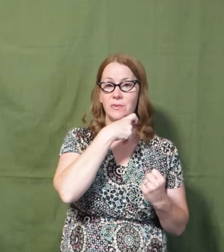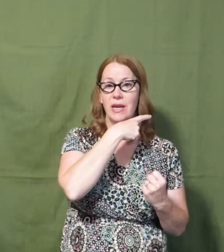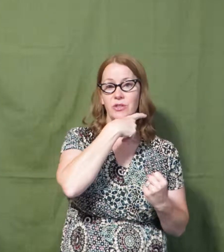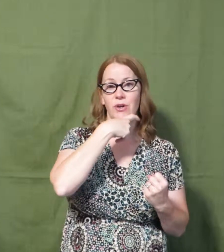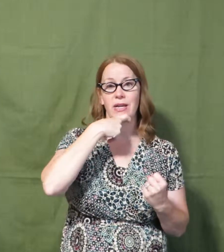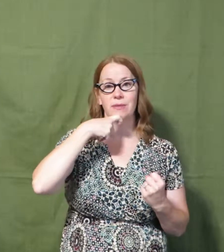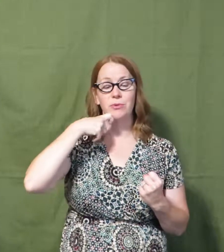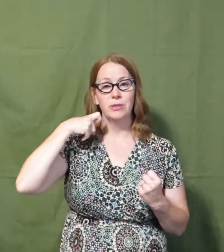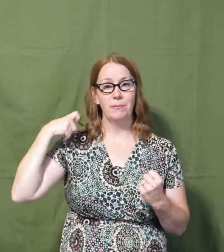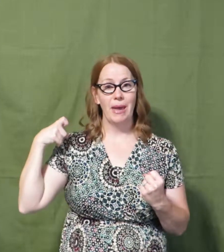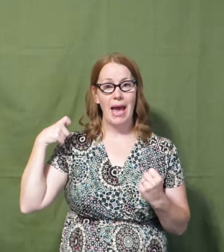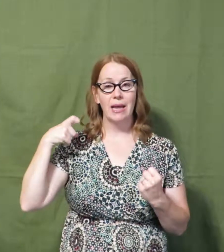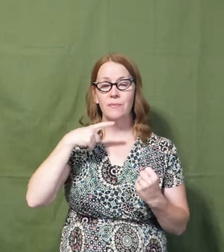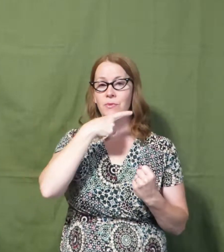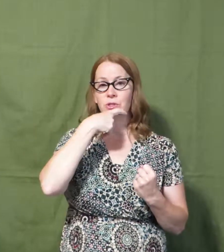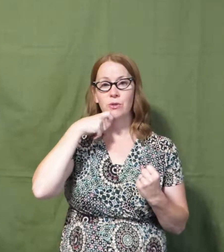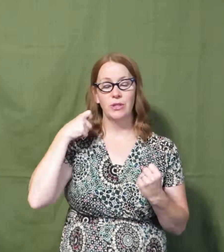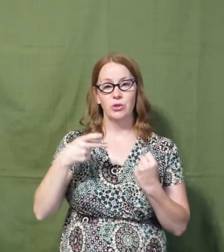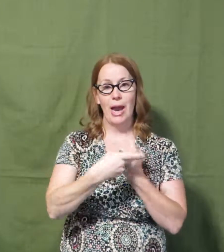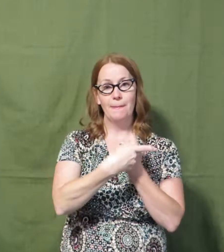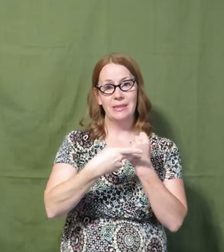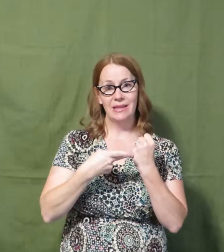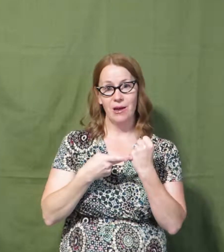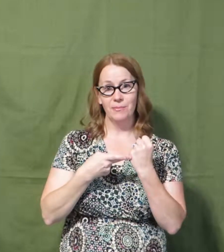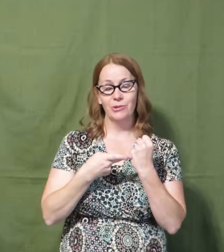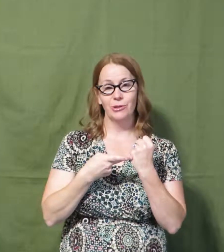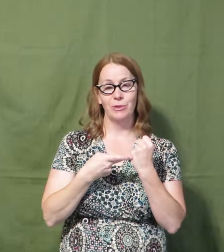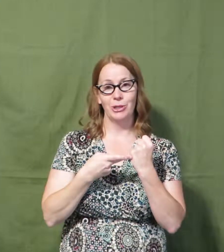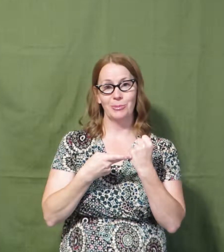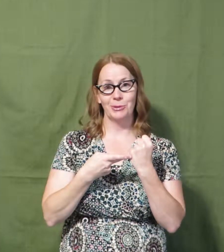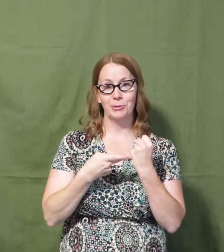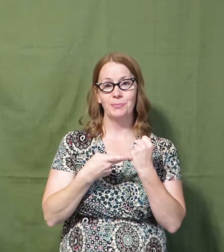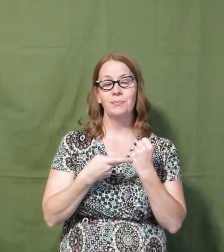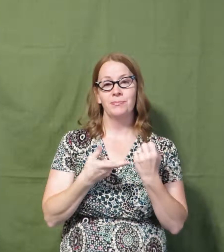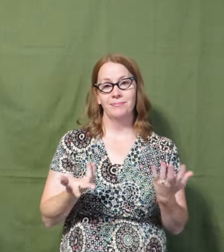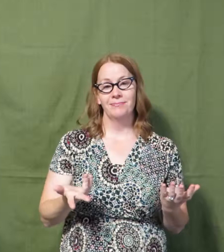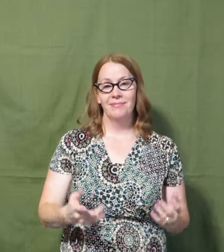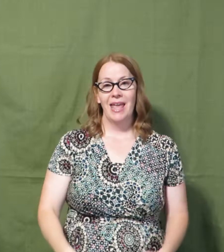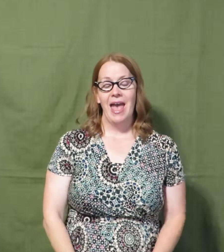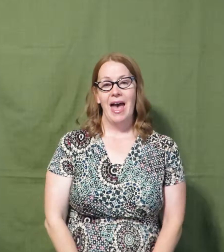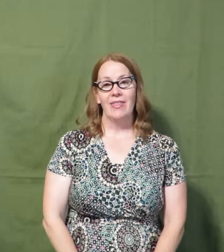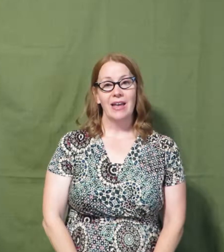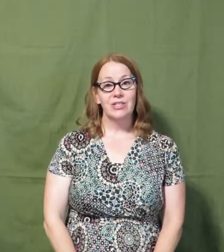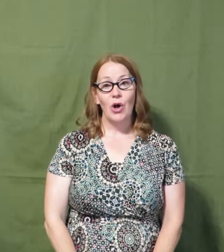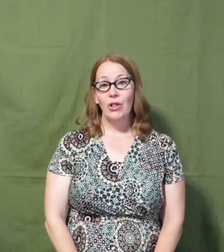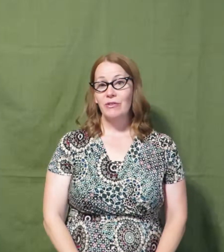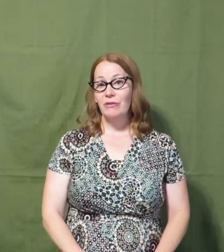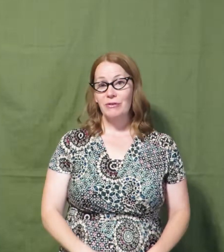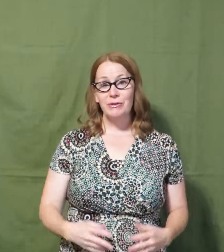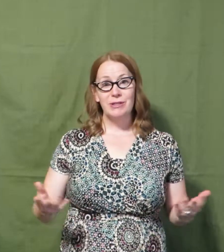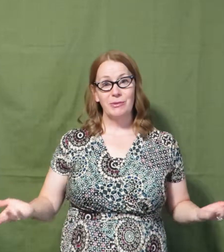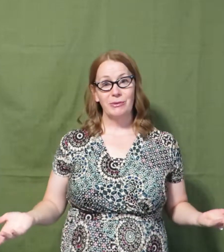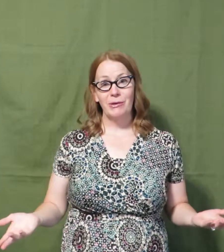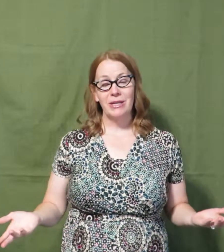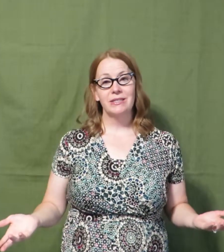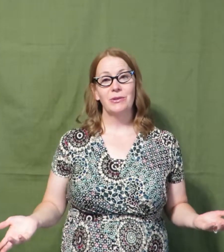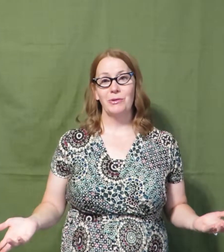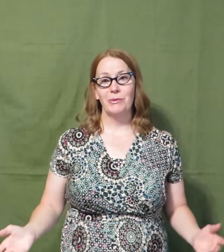way, dry is pulling back. So a dry plum could be your prune. And that is all of the foods that were requested, or the ones